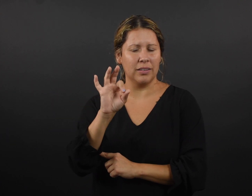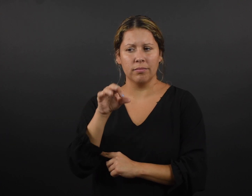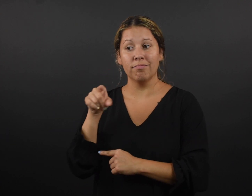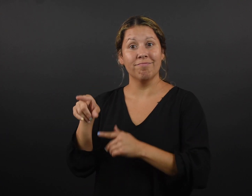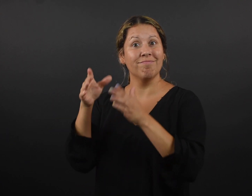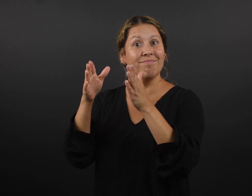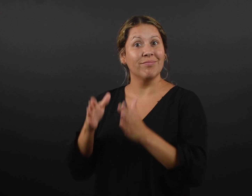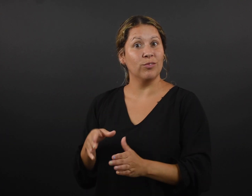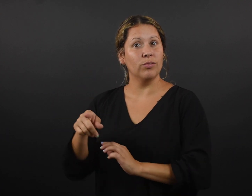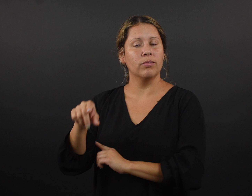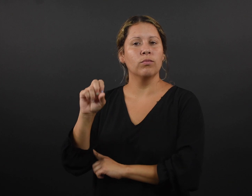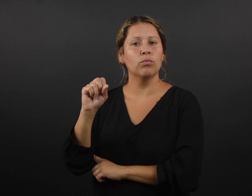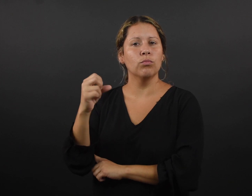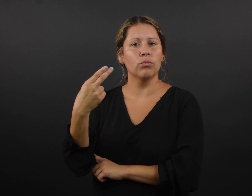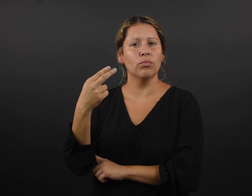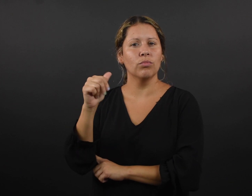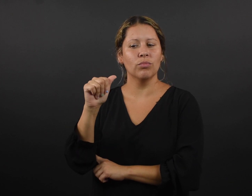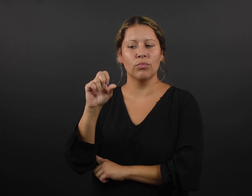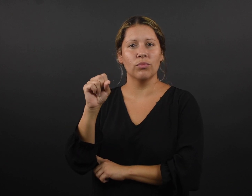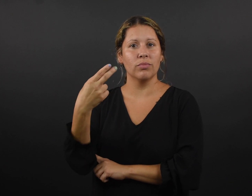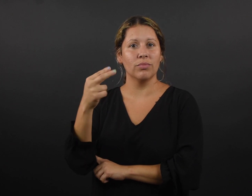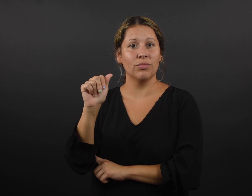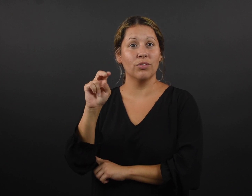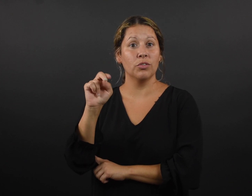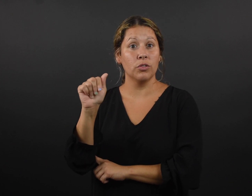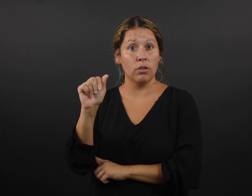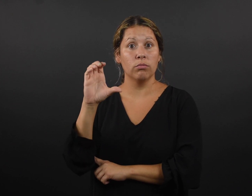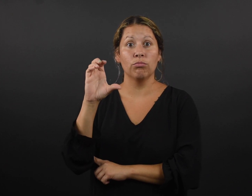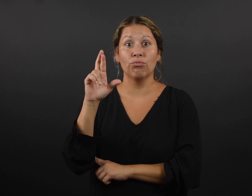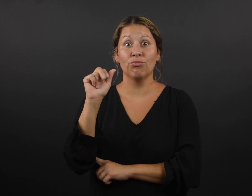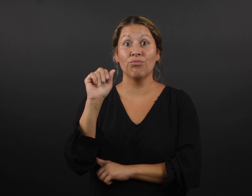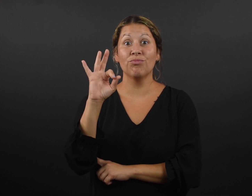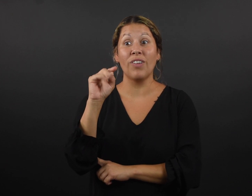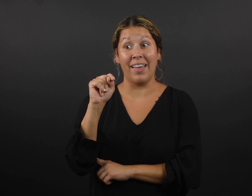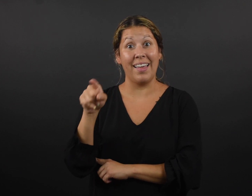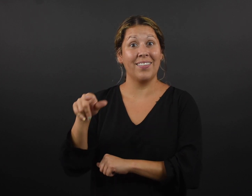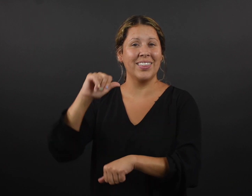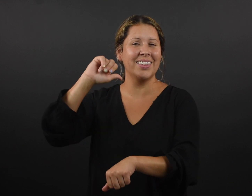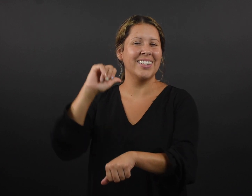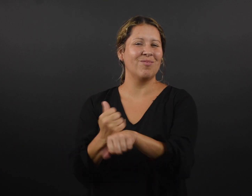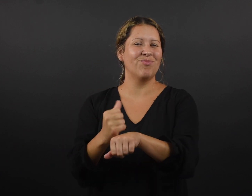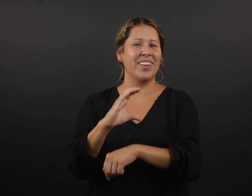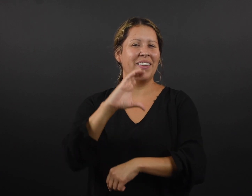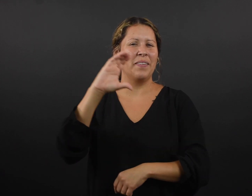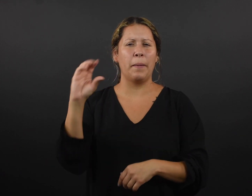of 2019, Shoshana Kraft founded